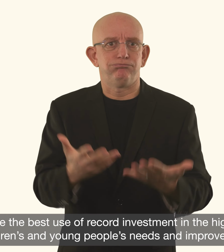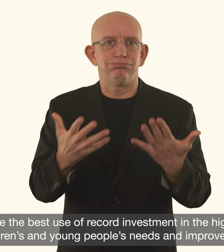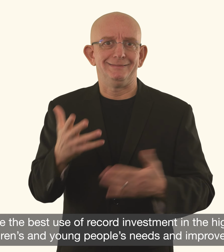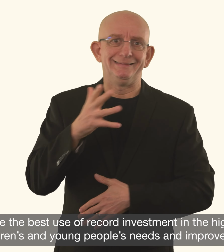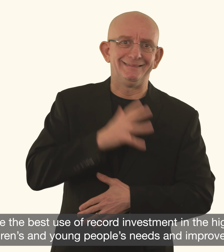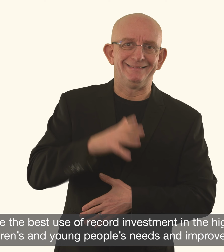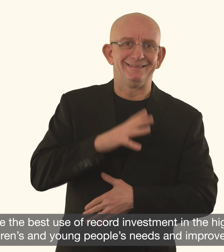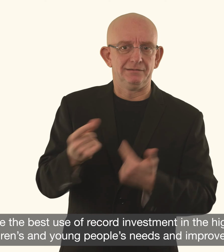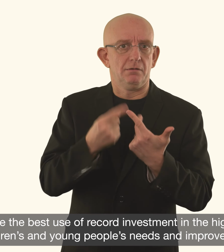outcomes. 7.